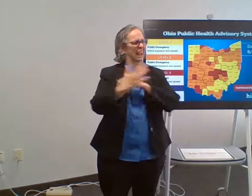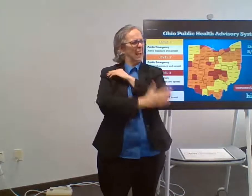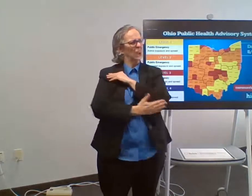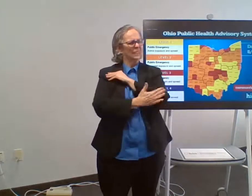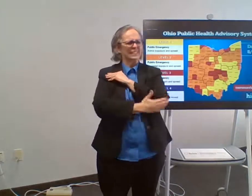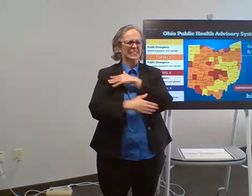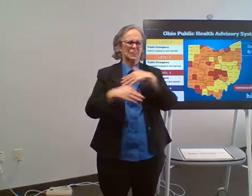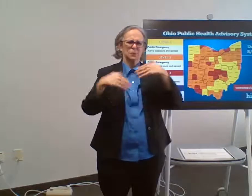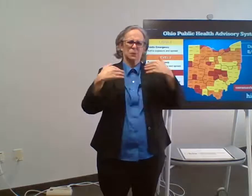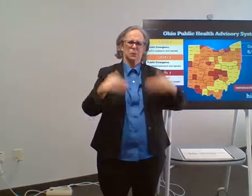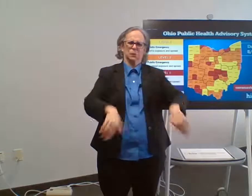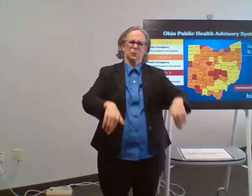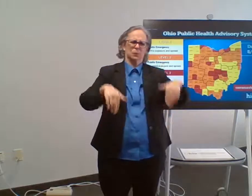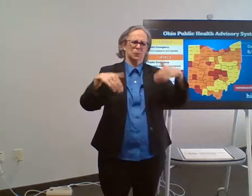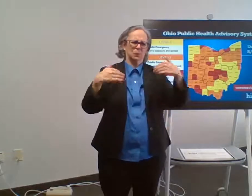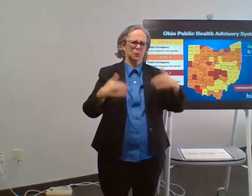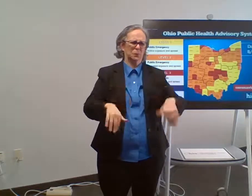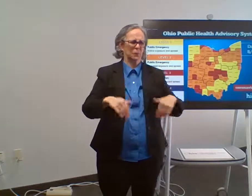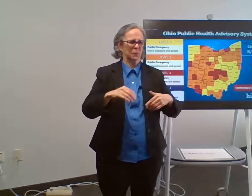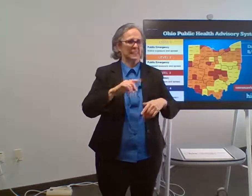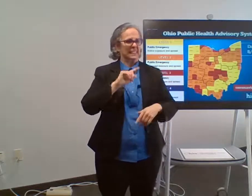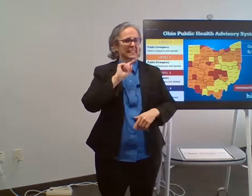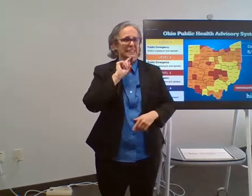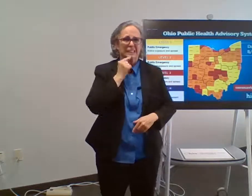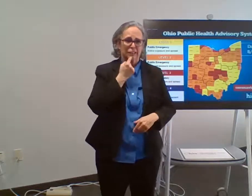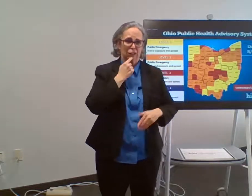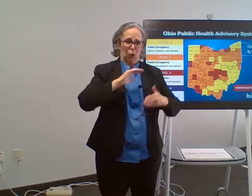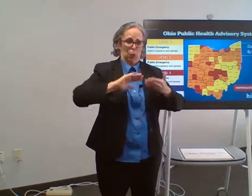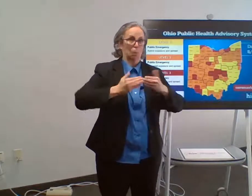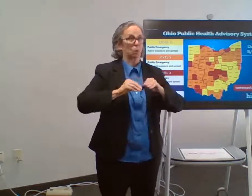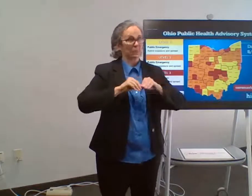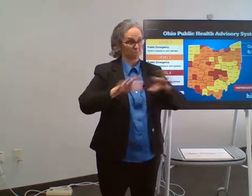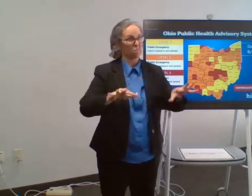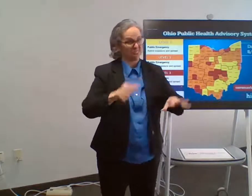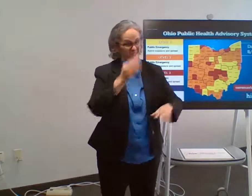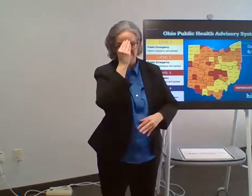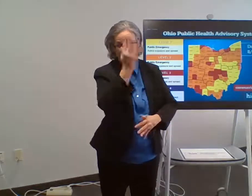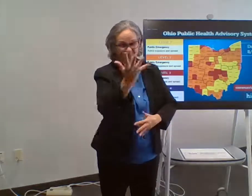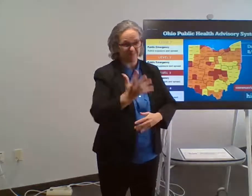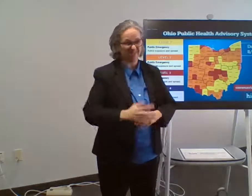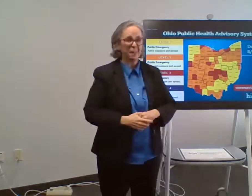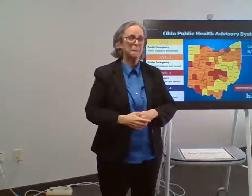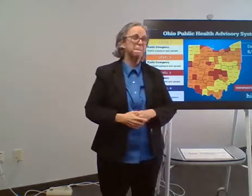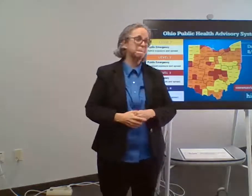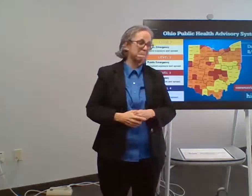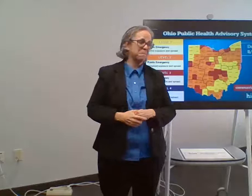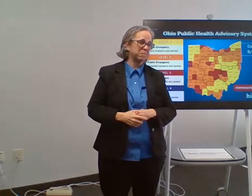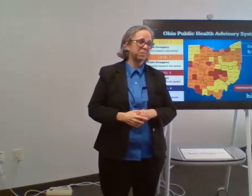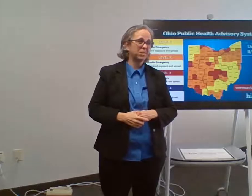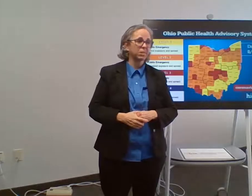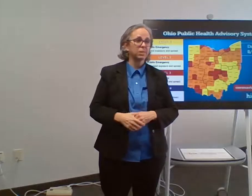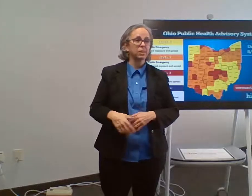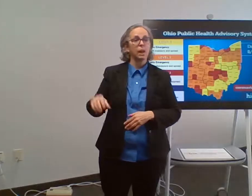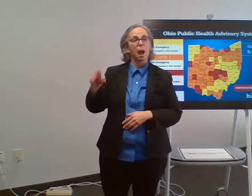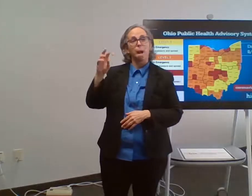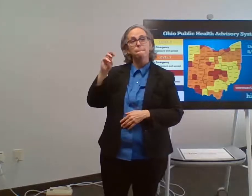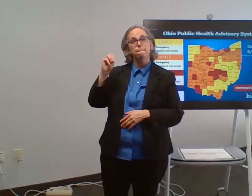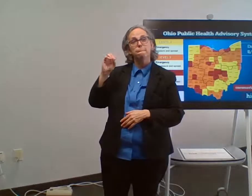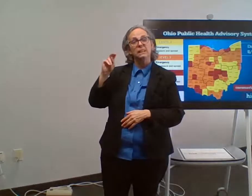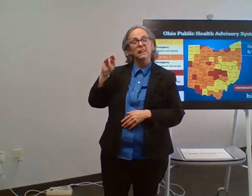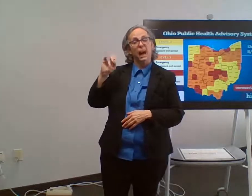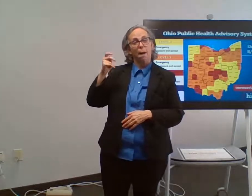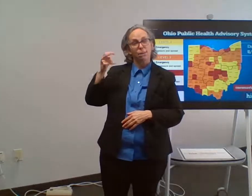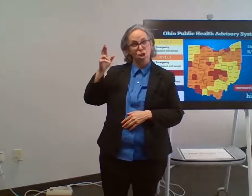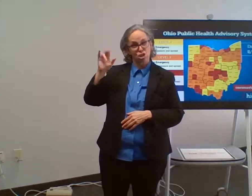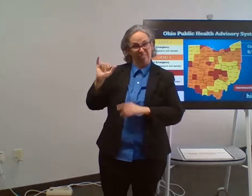significant community spread is taking place. Montgomery County, cases per 100,000 down to